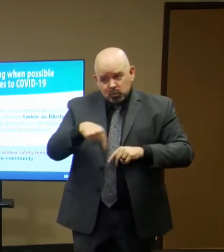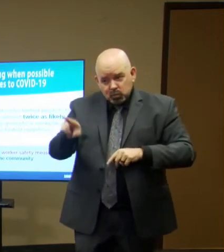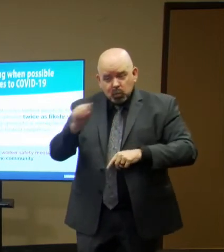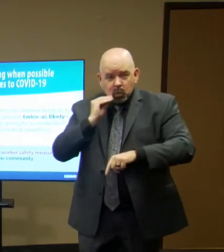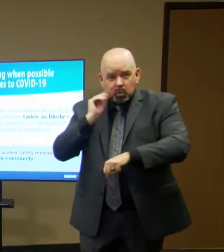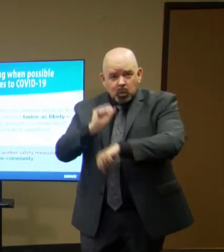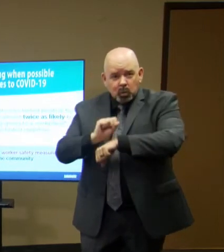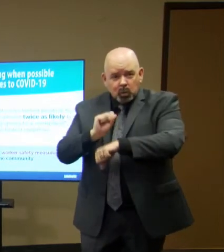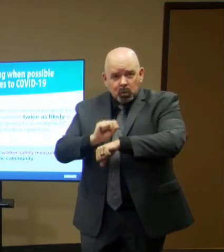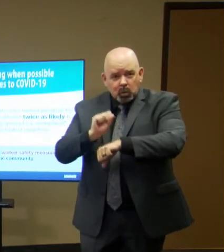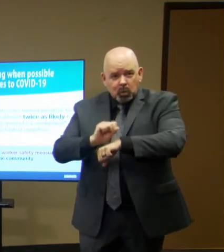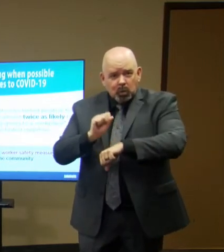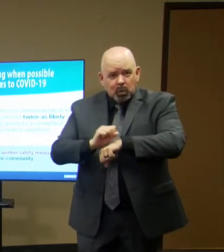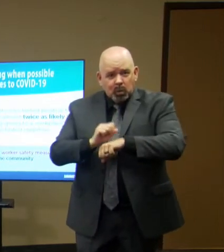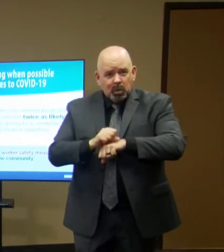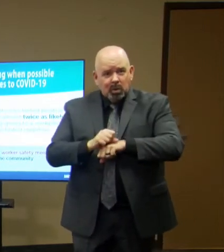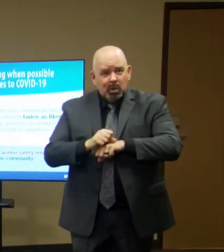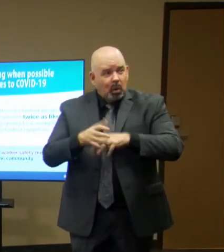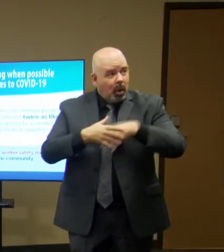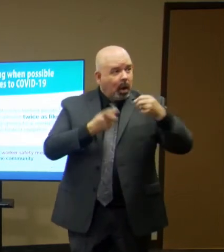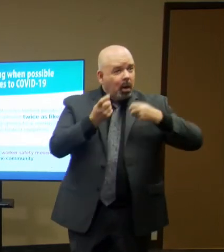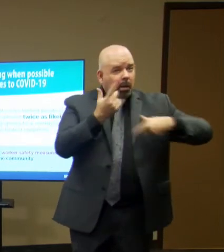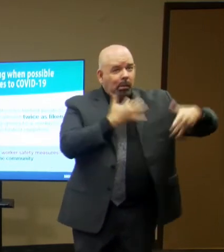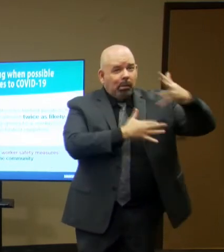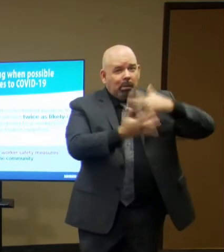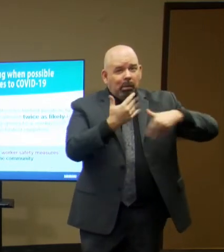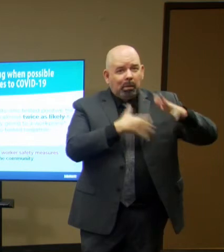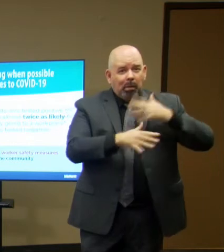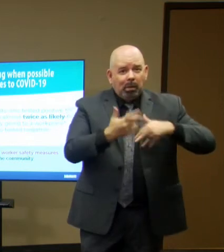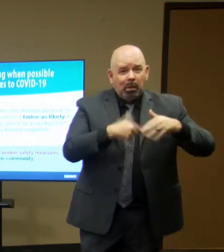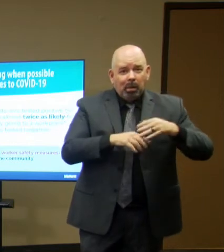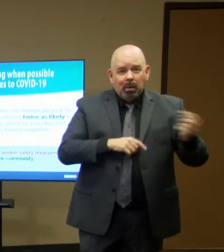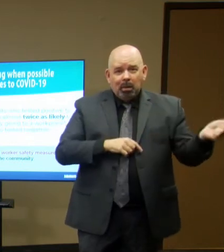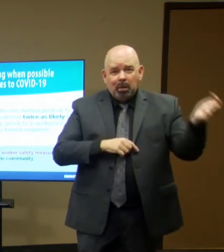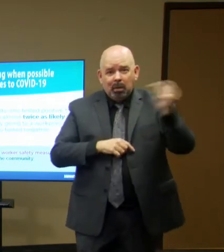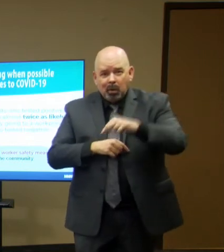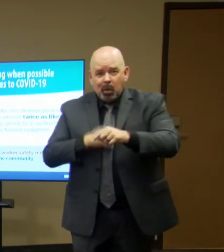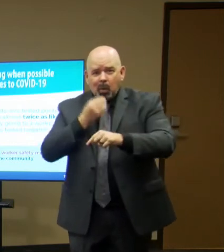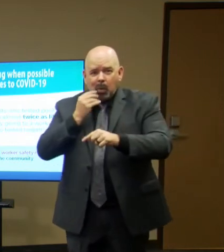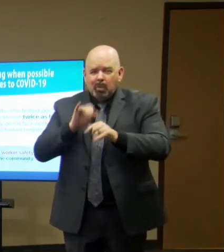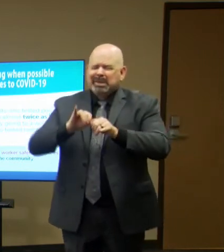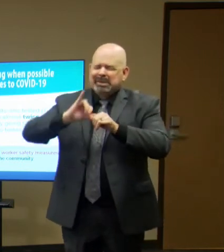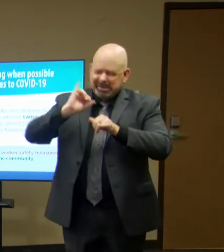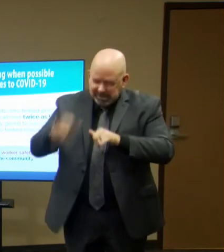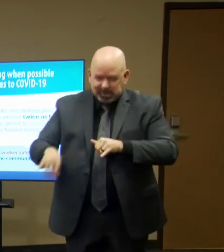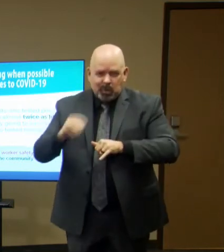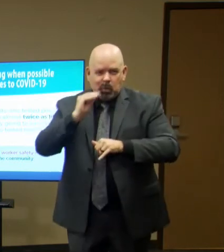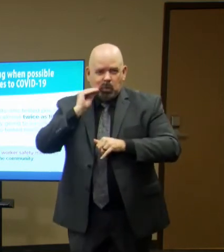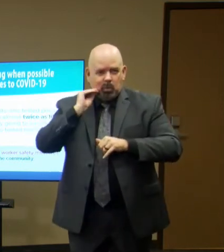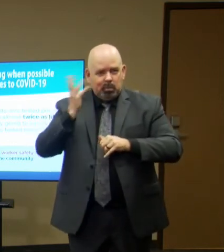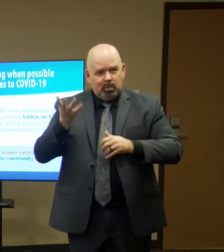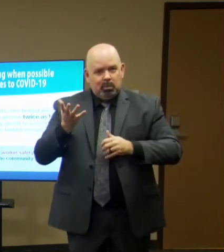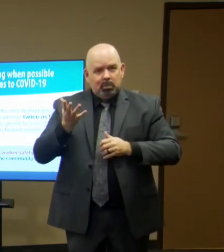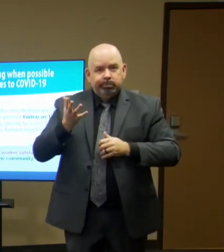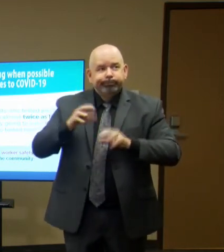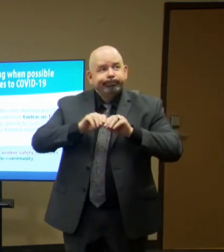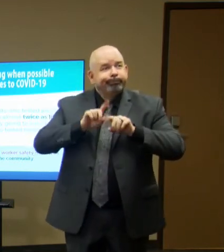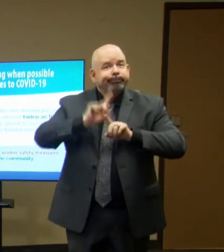that you use this time not to go to large crowds in person, not to do your Black